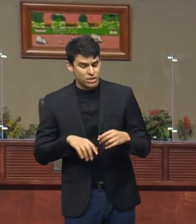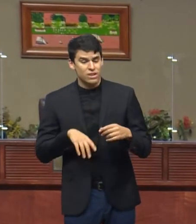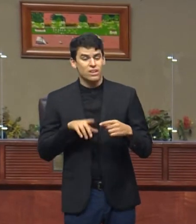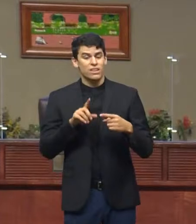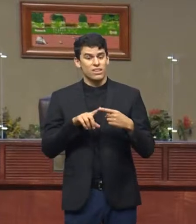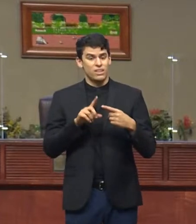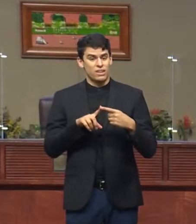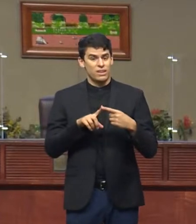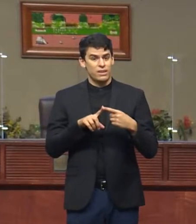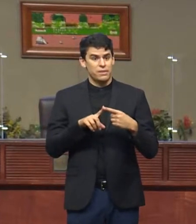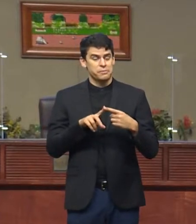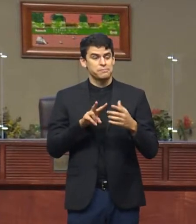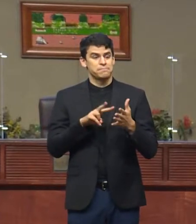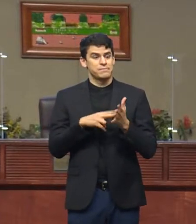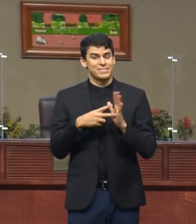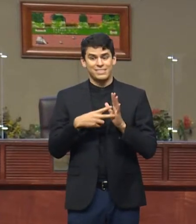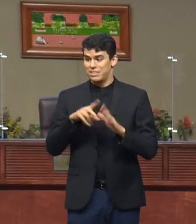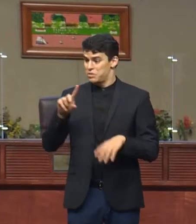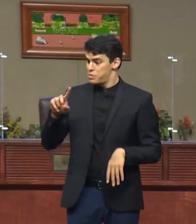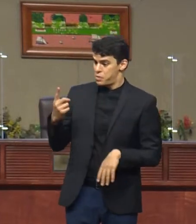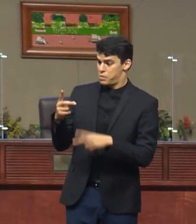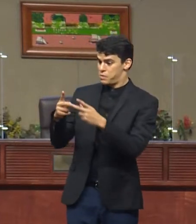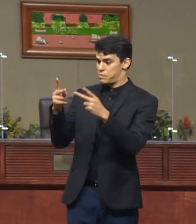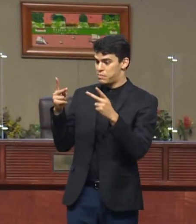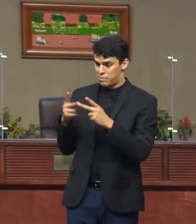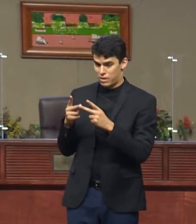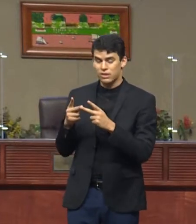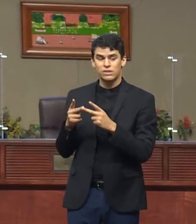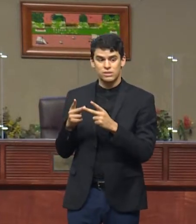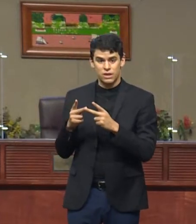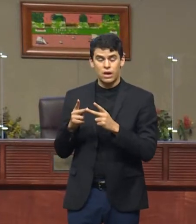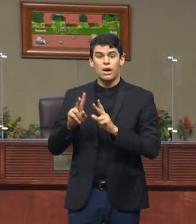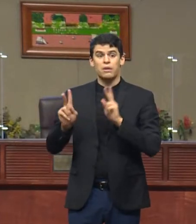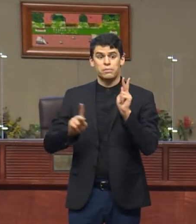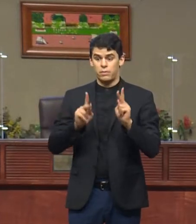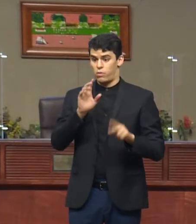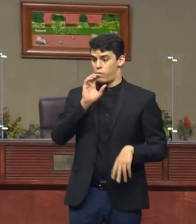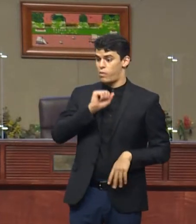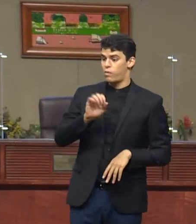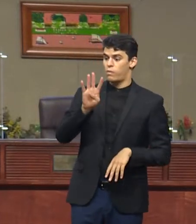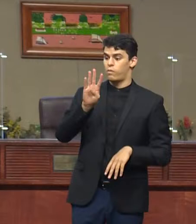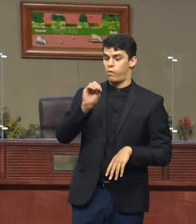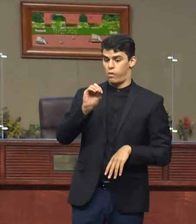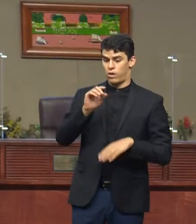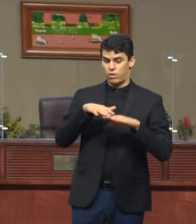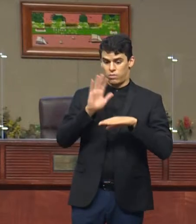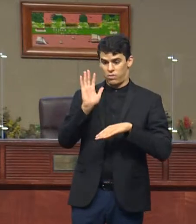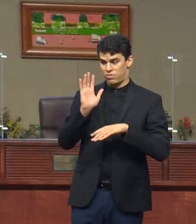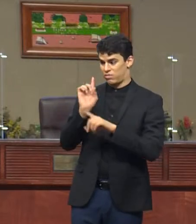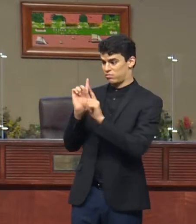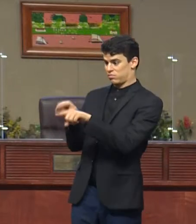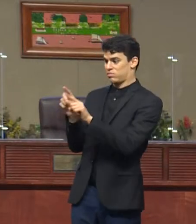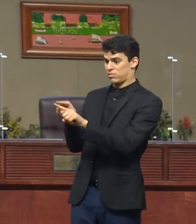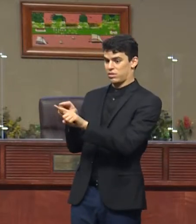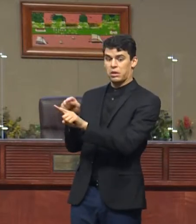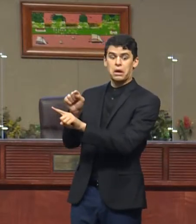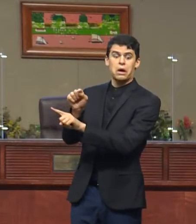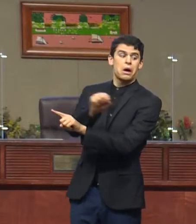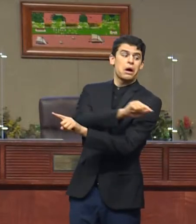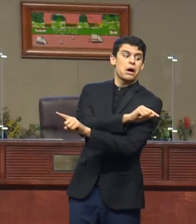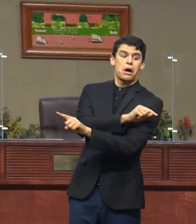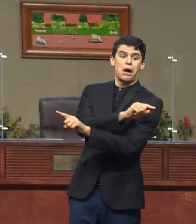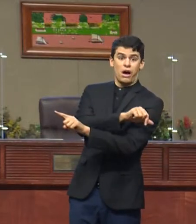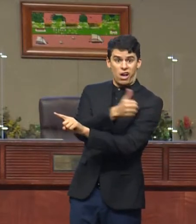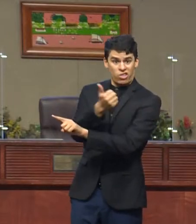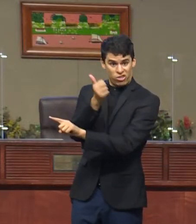only site in Orange County where people 40 and older can get that expanded